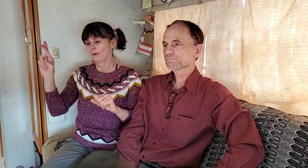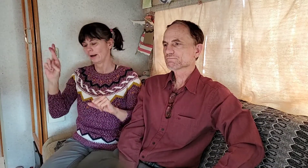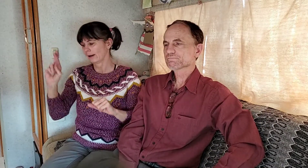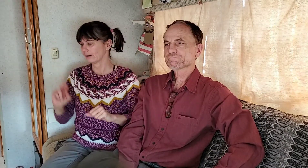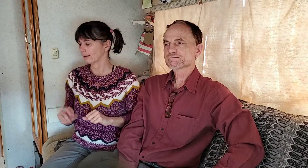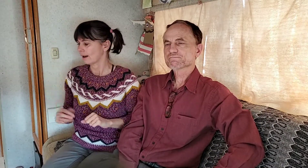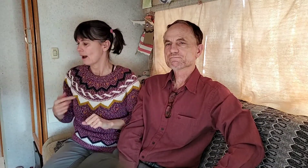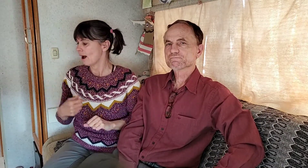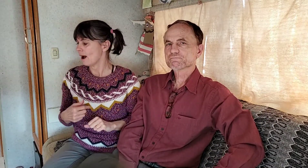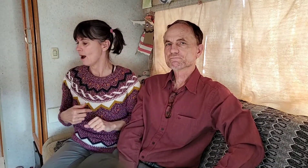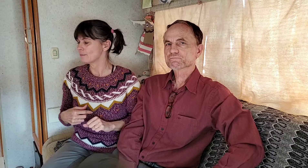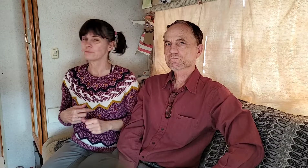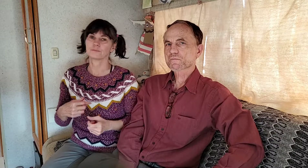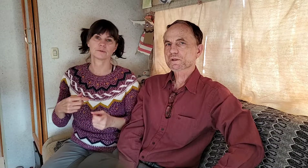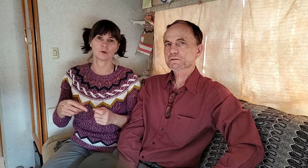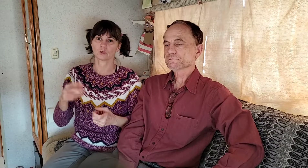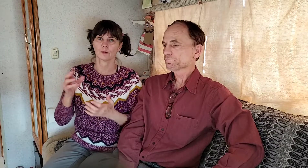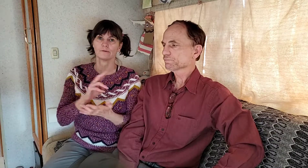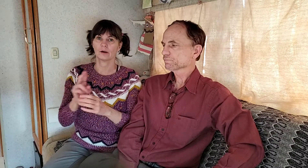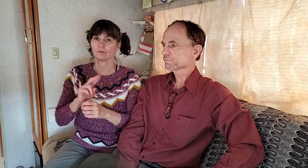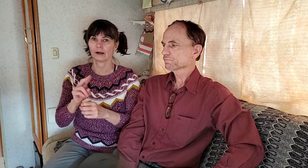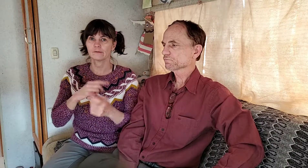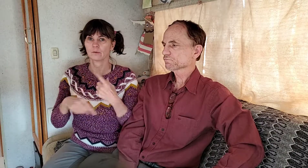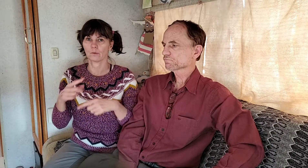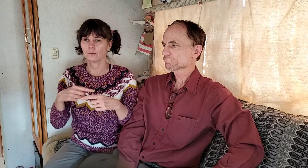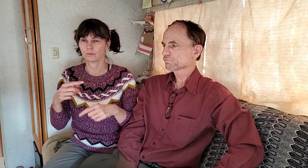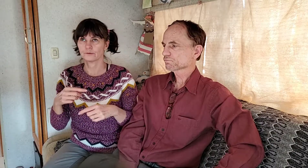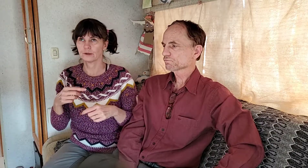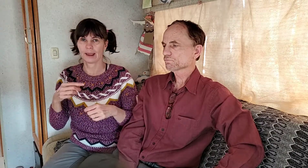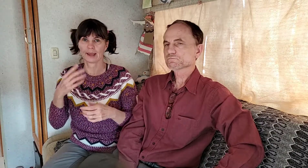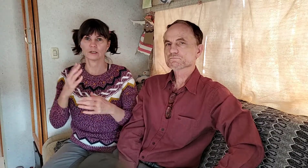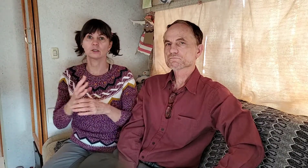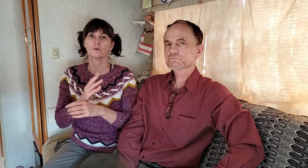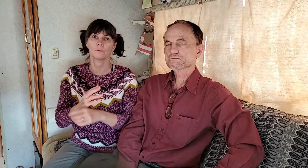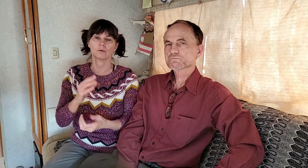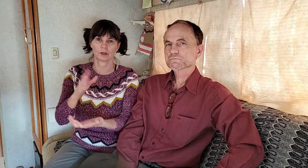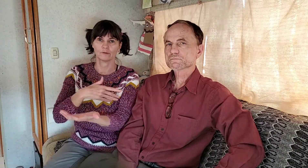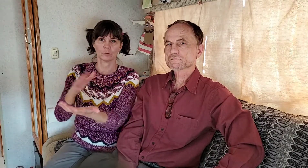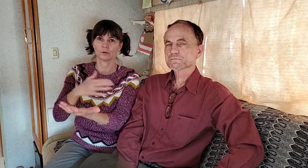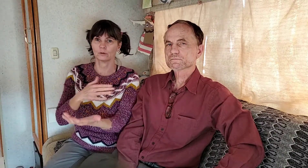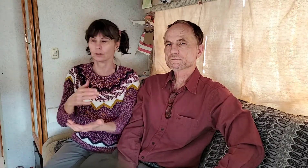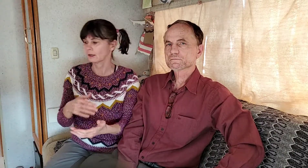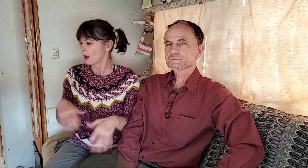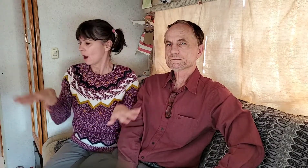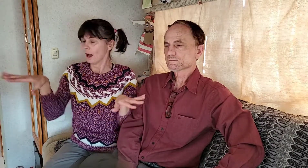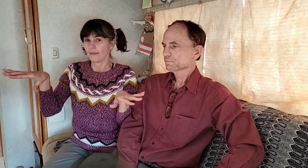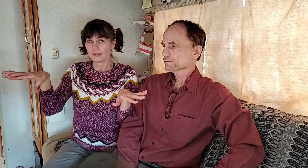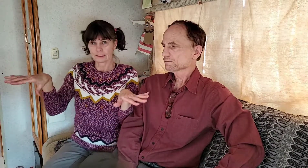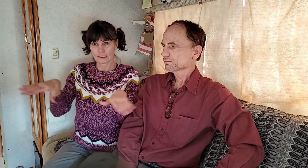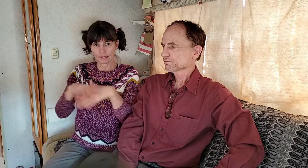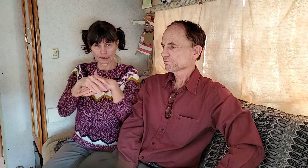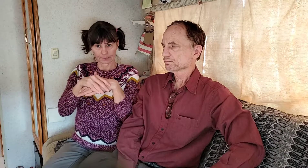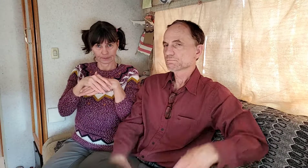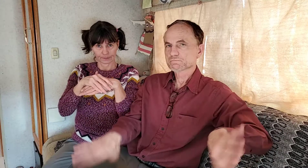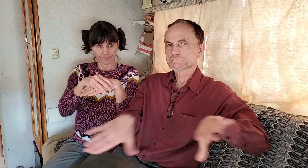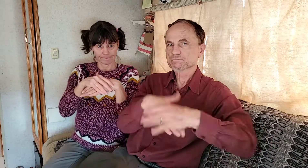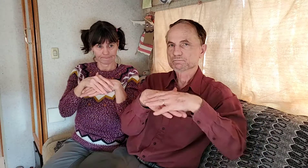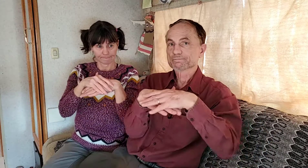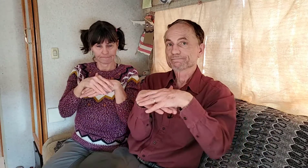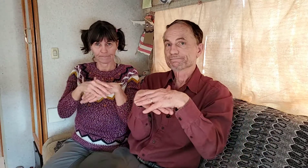right-handed. So just whatever hand you are most comfortable using. This is